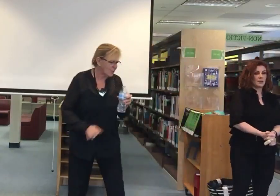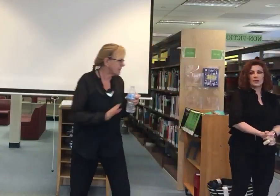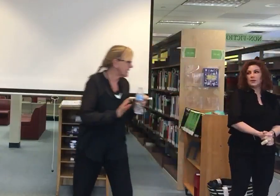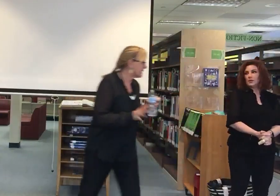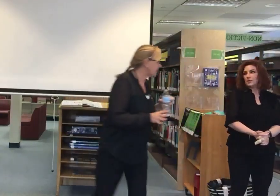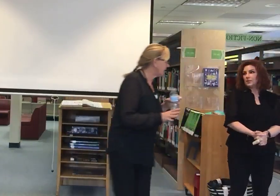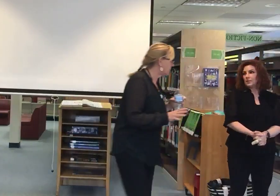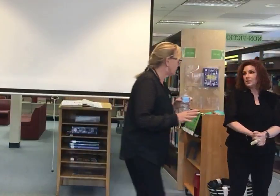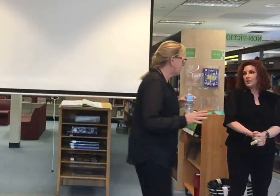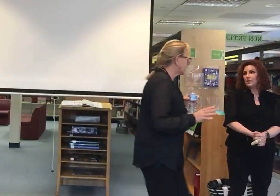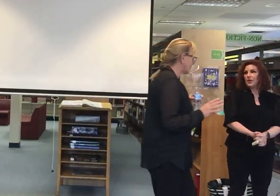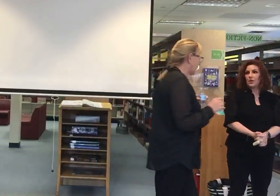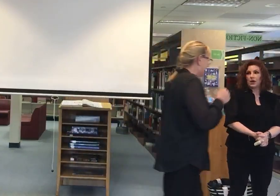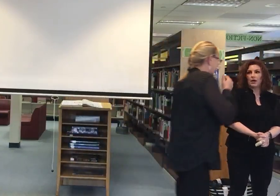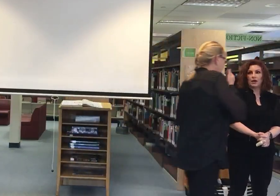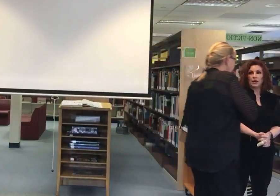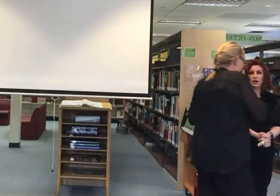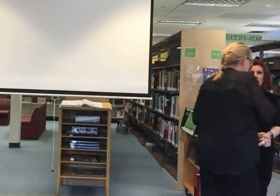And so I'm gonna go back.